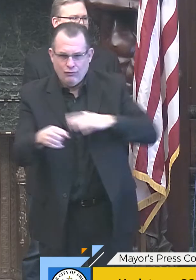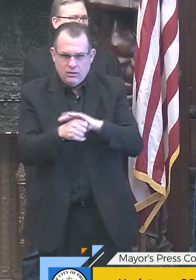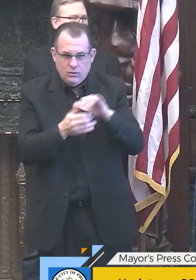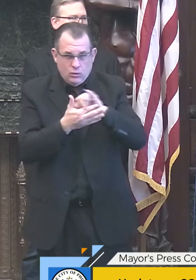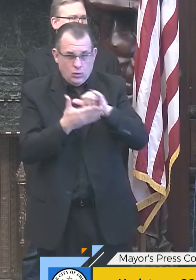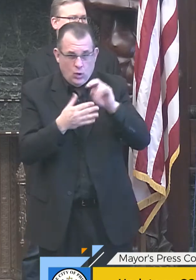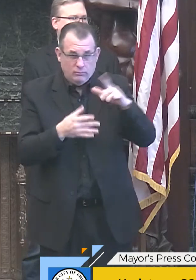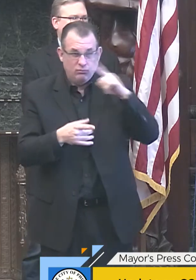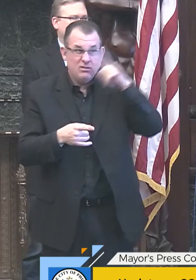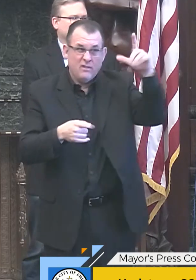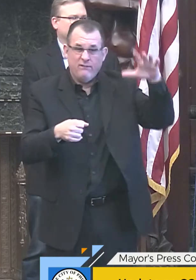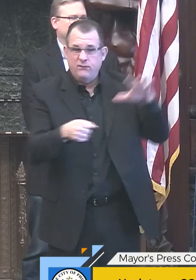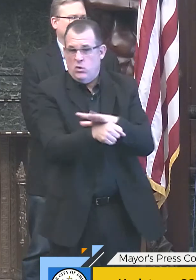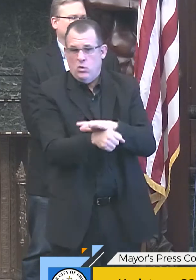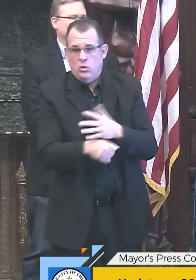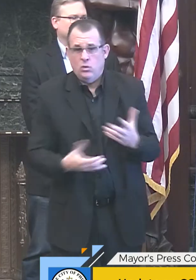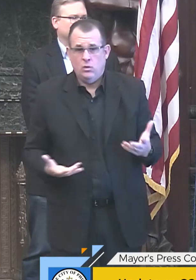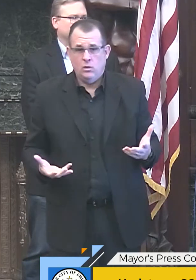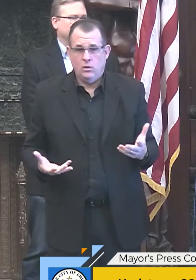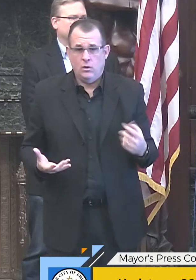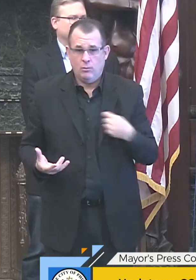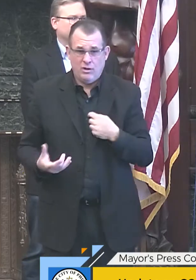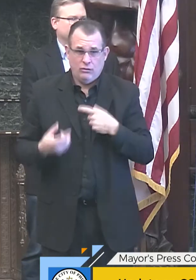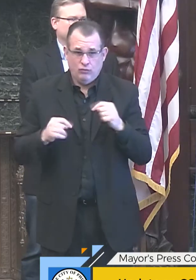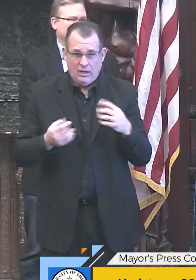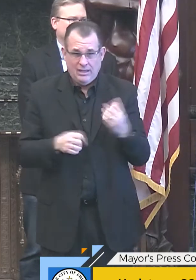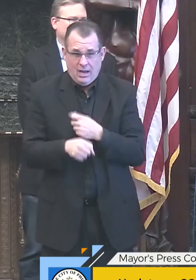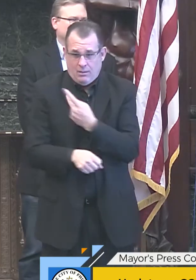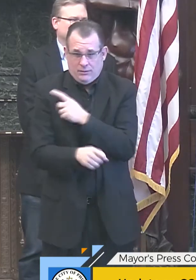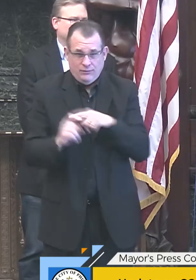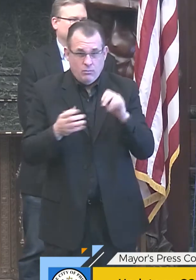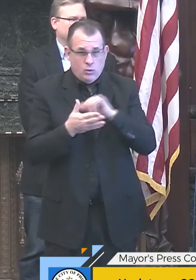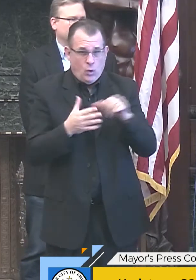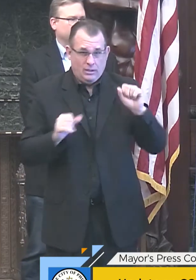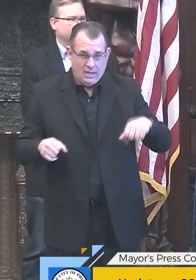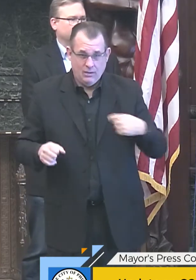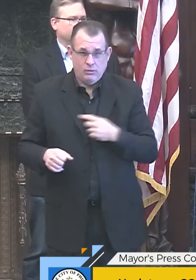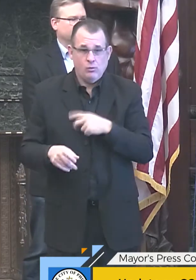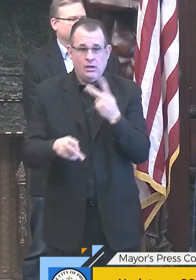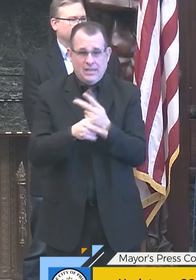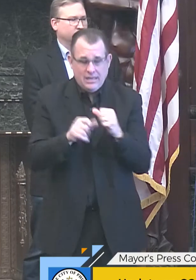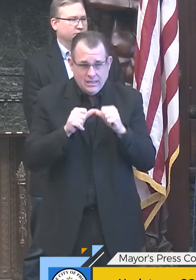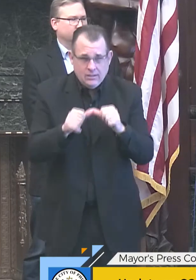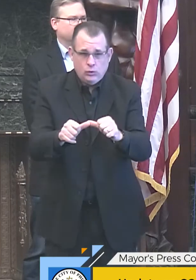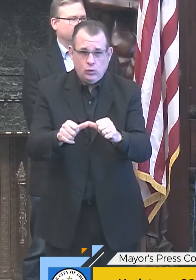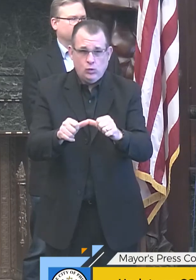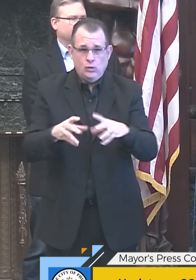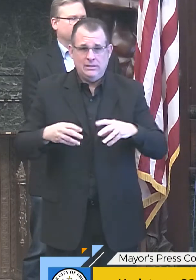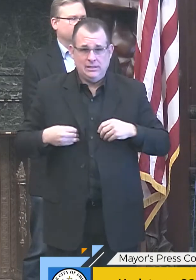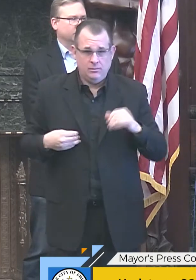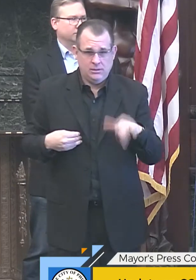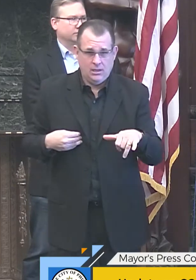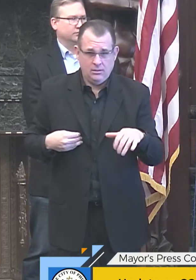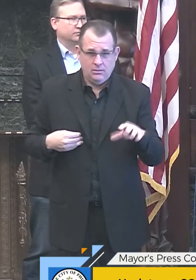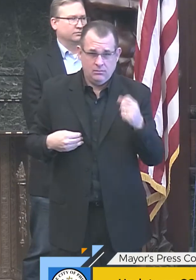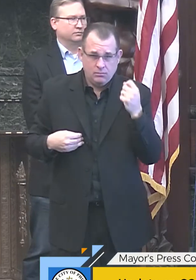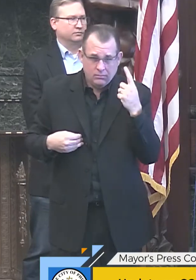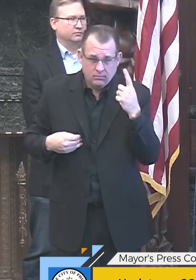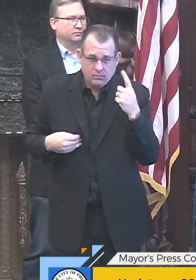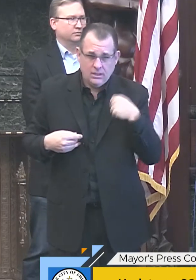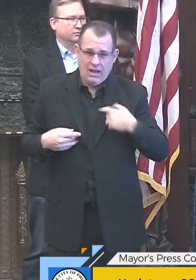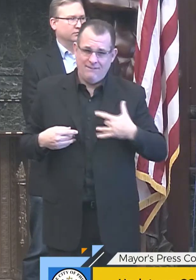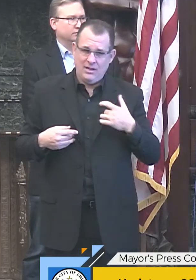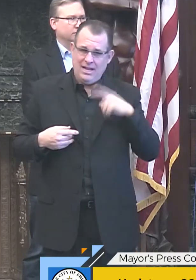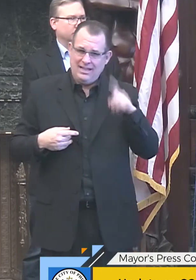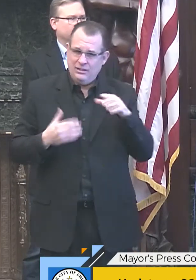full, and so we are receiving patients from New York. We will continue to receive patients from New York. I get this question often enough, I feel like I need to address